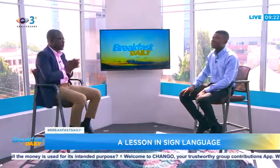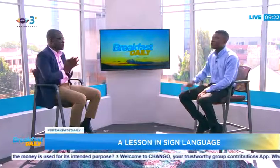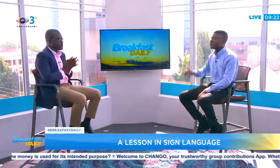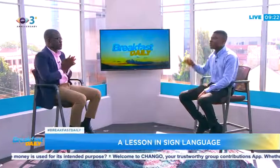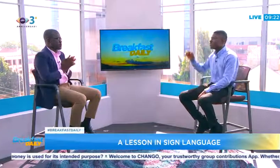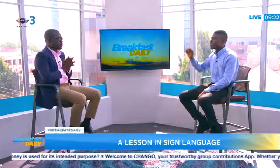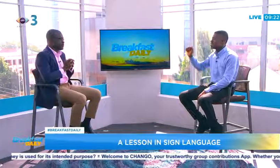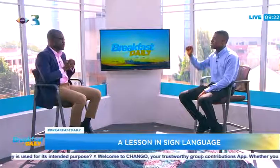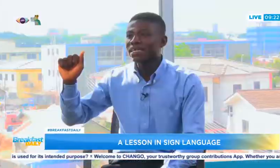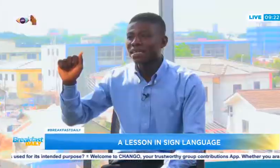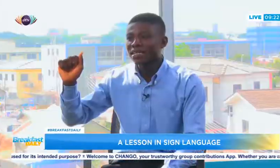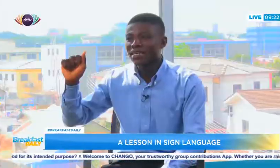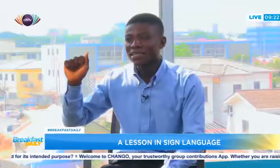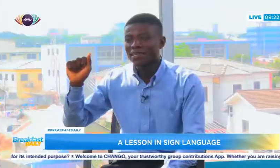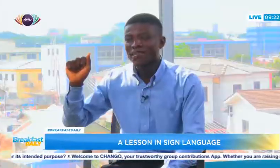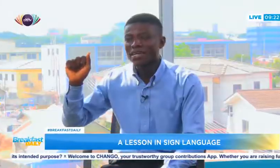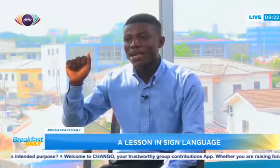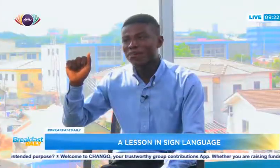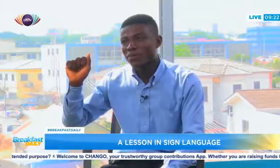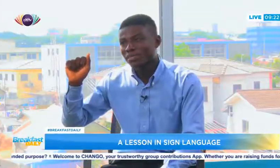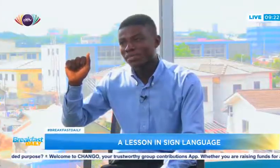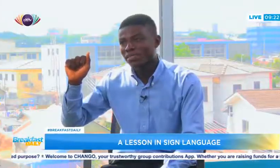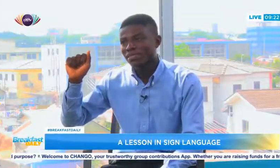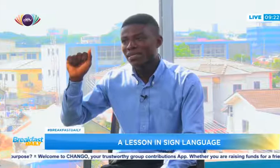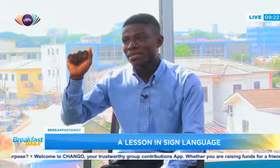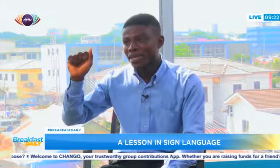So this is A for the alphabet. A.